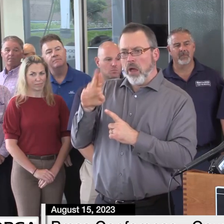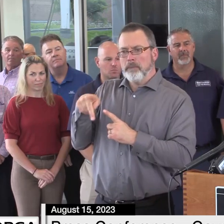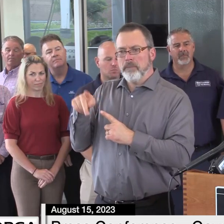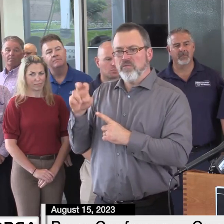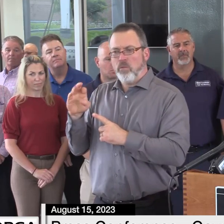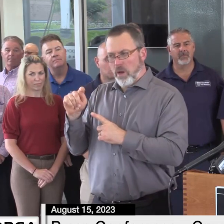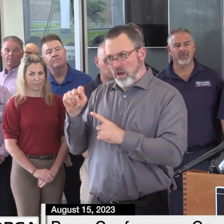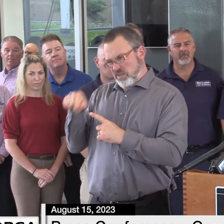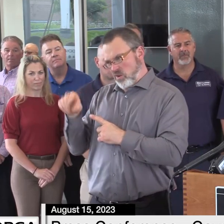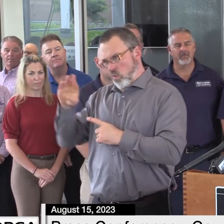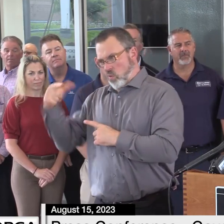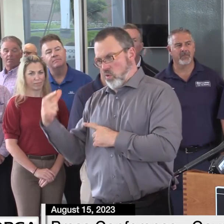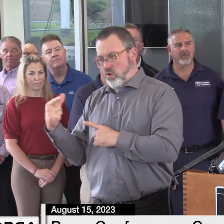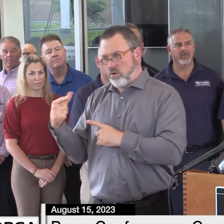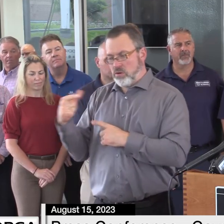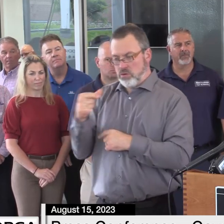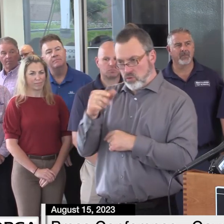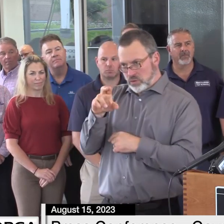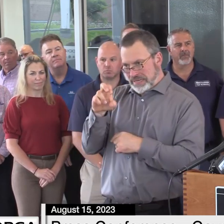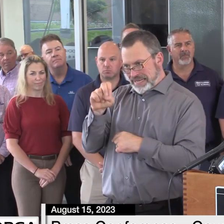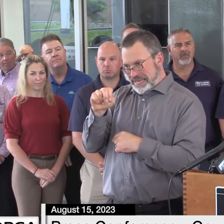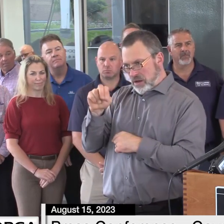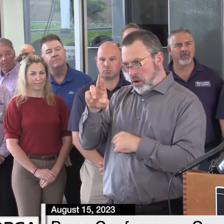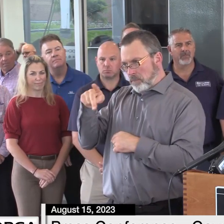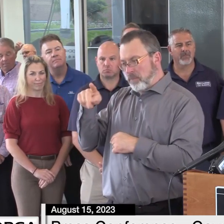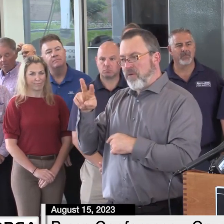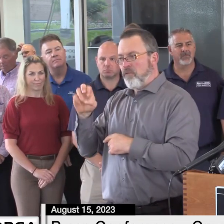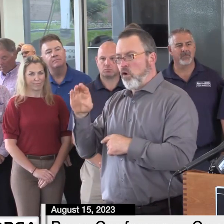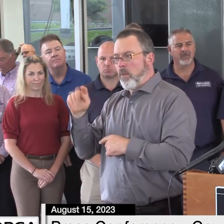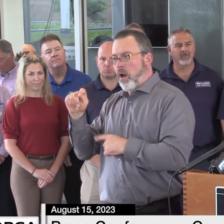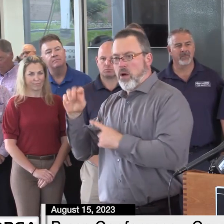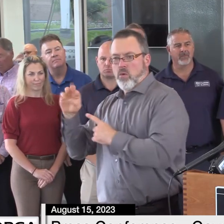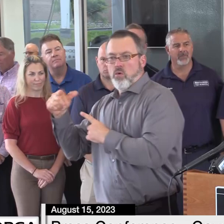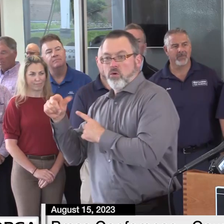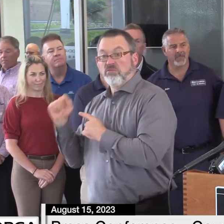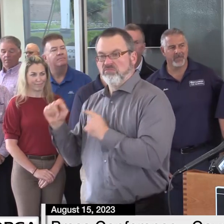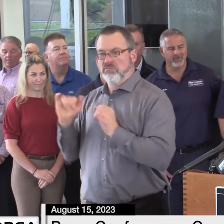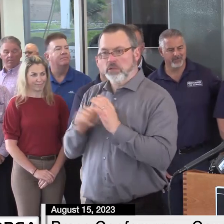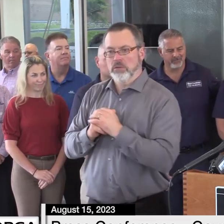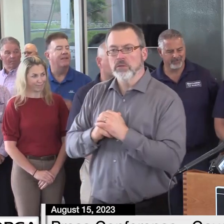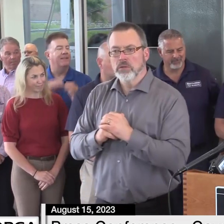to getting out there on Saturday, August 26th, and cleaning up Vermont.